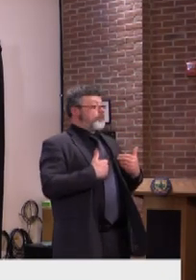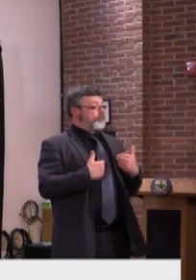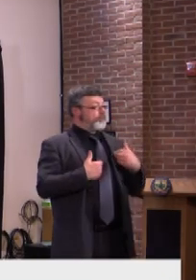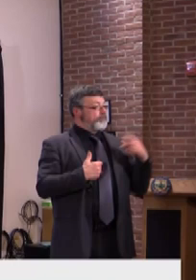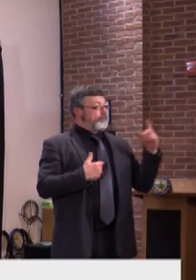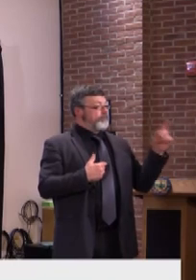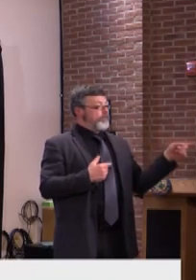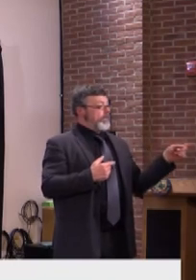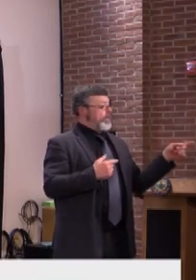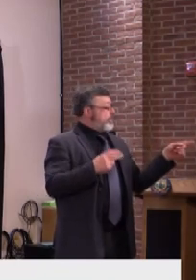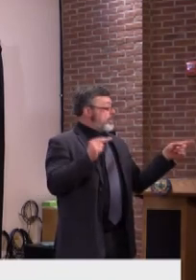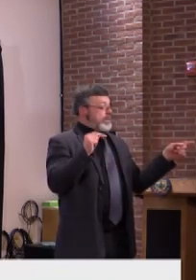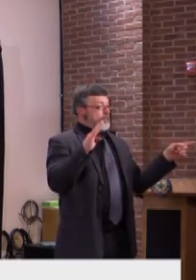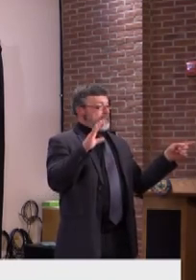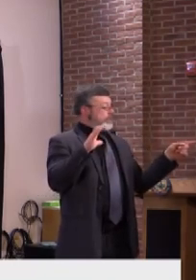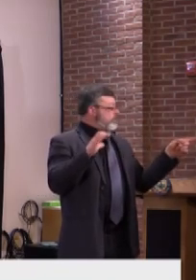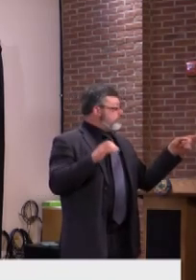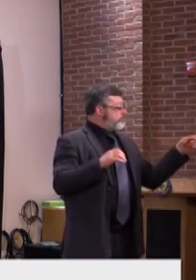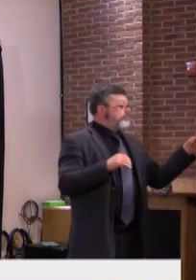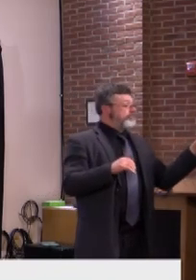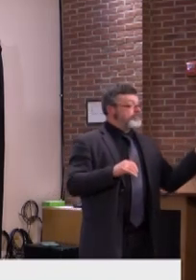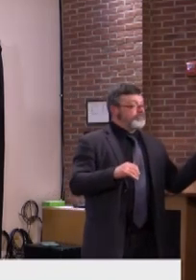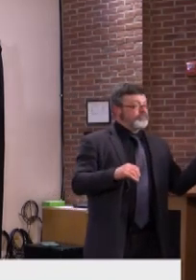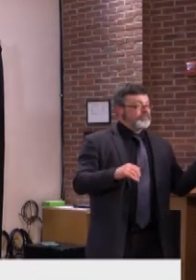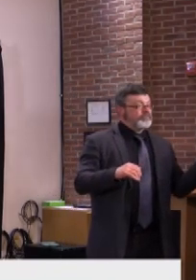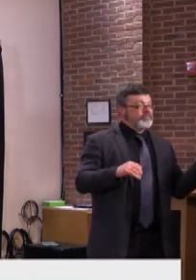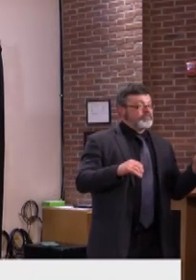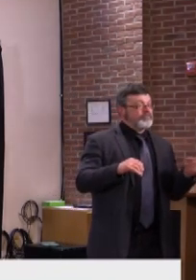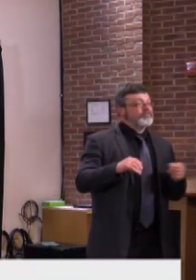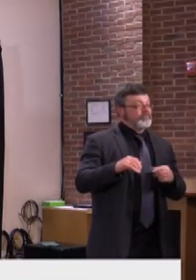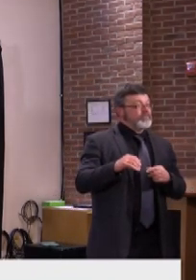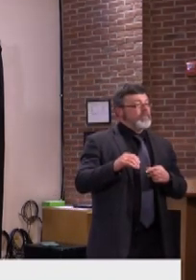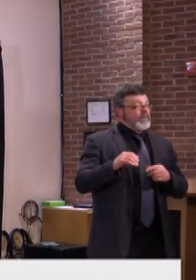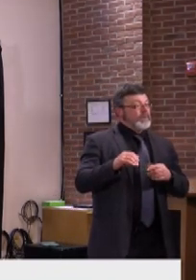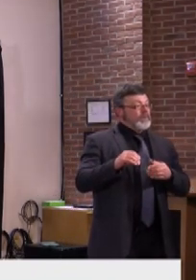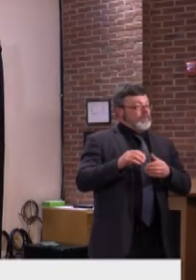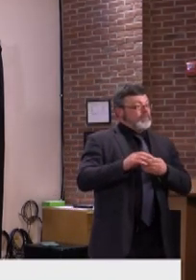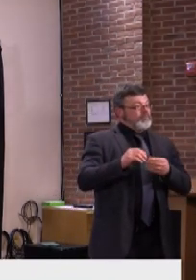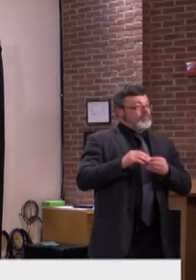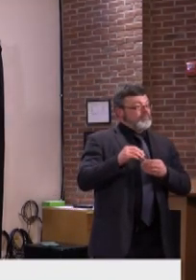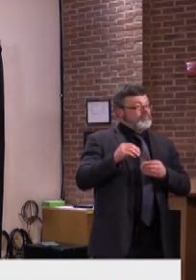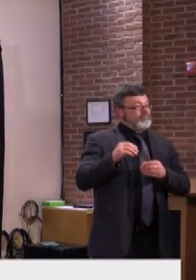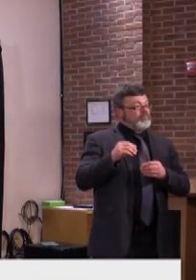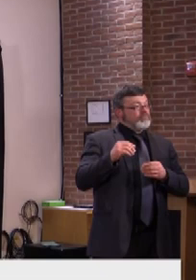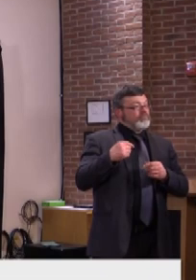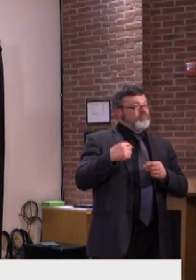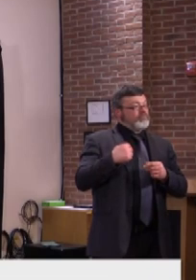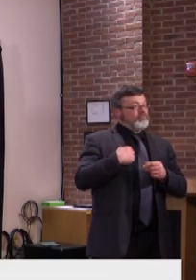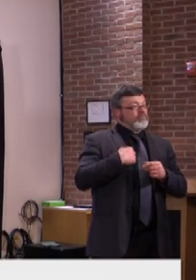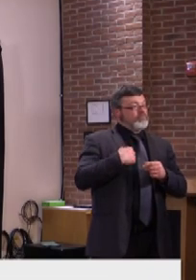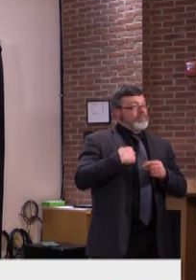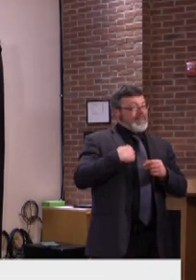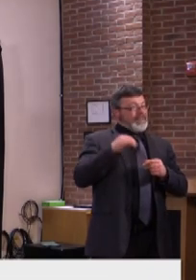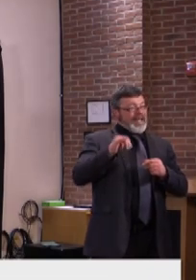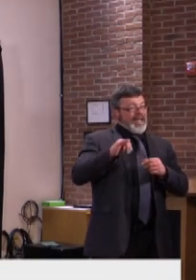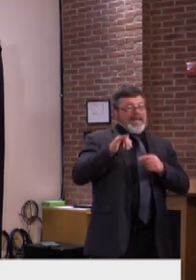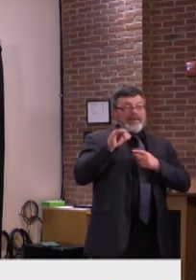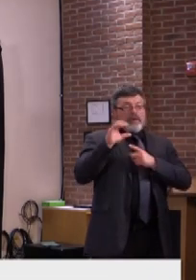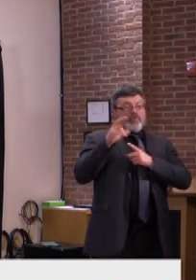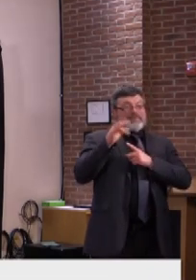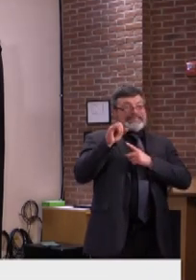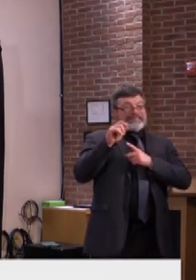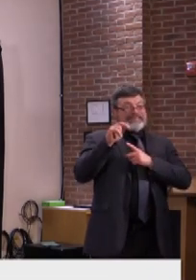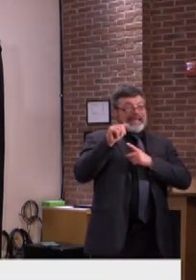what is your reaction to christina nolan announcing her candidacy for the senate seat and will you be supporting her i haven't spoken to